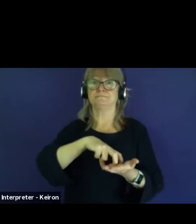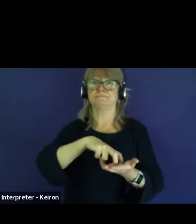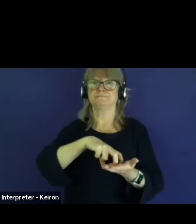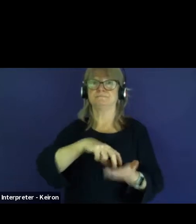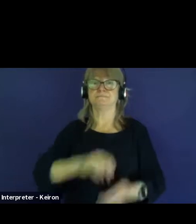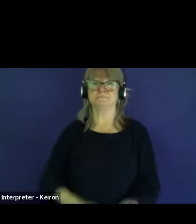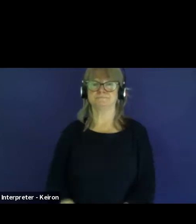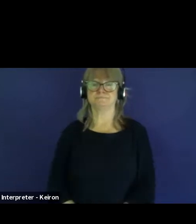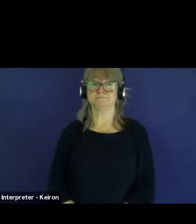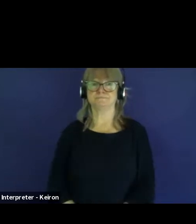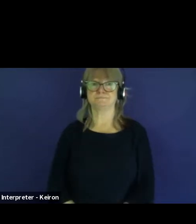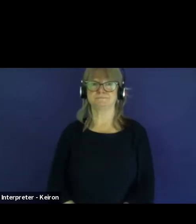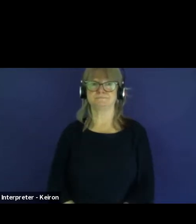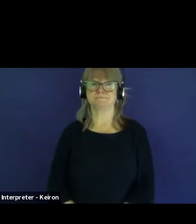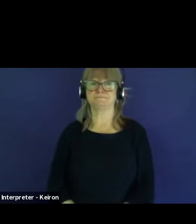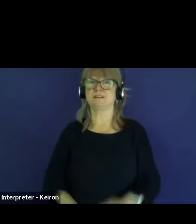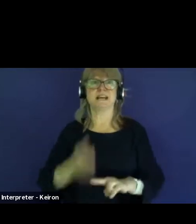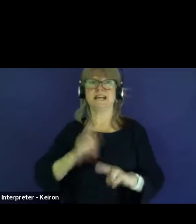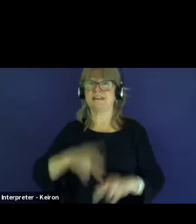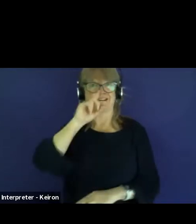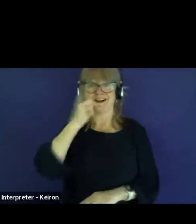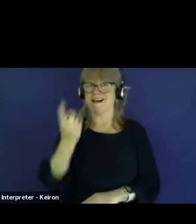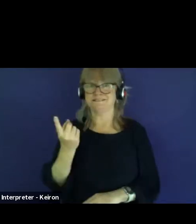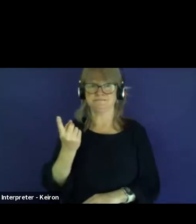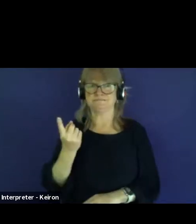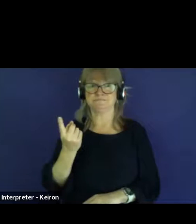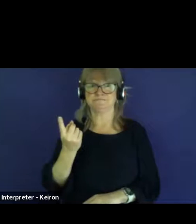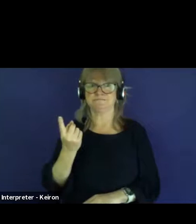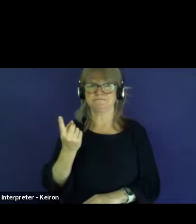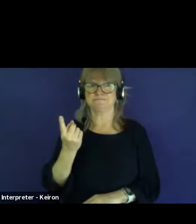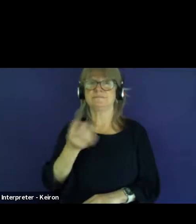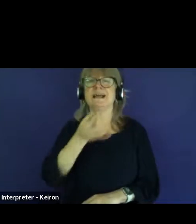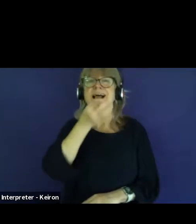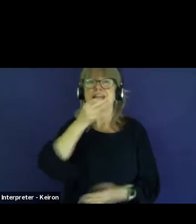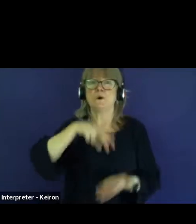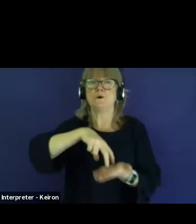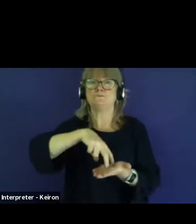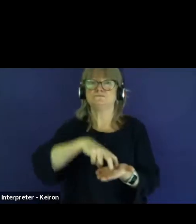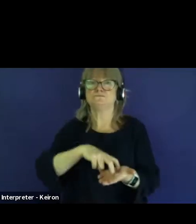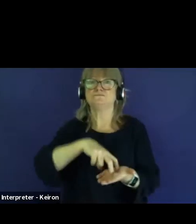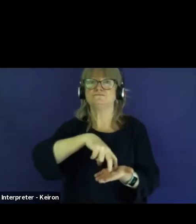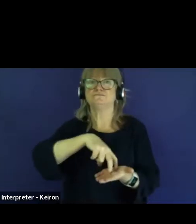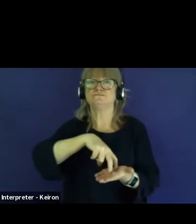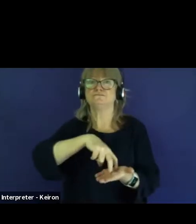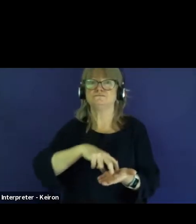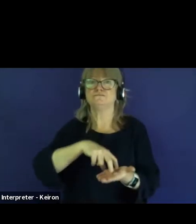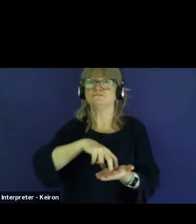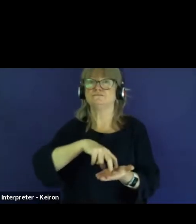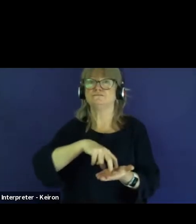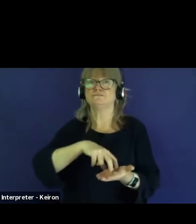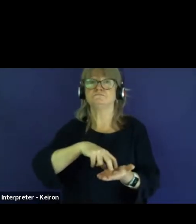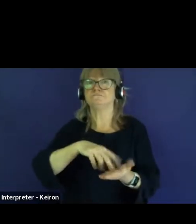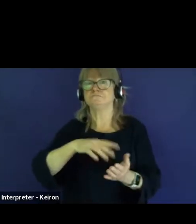pulse coming up. If we can't do that, we just want to do little squats. Whatever